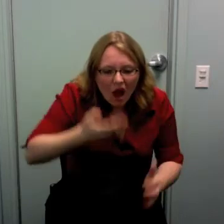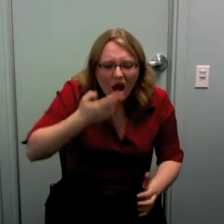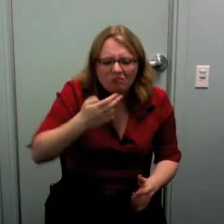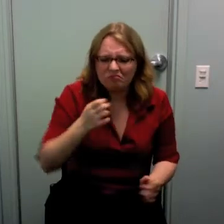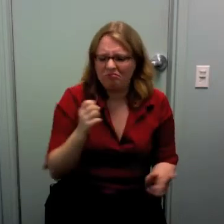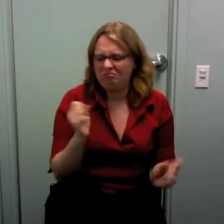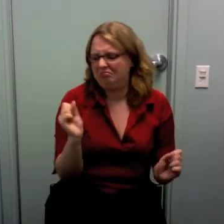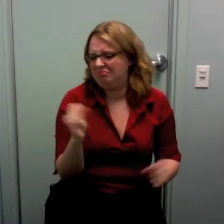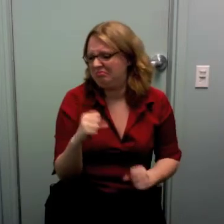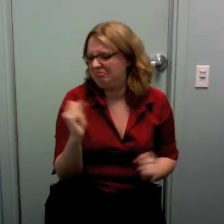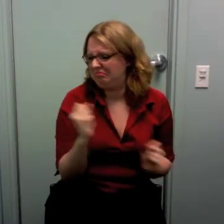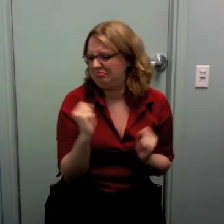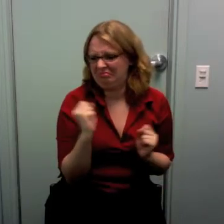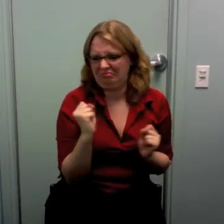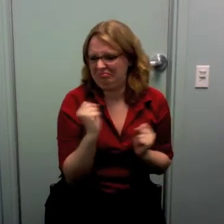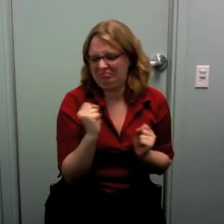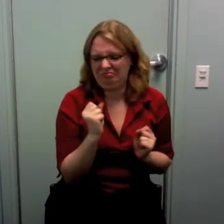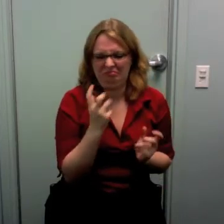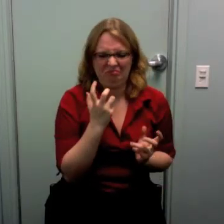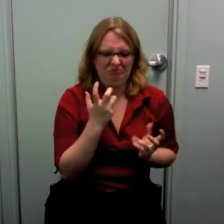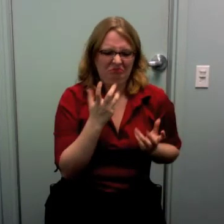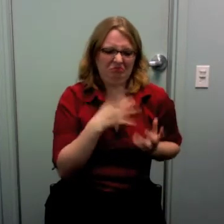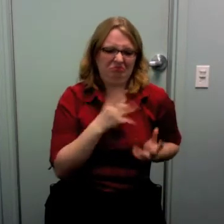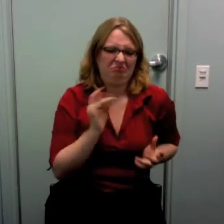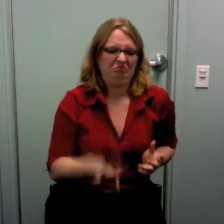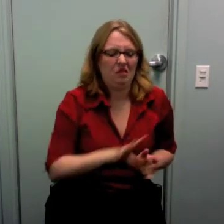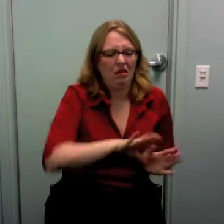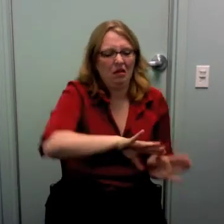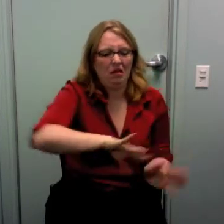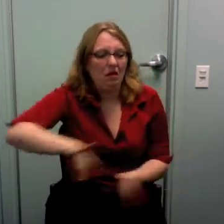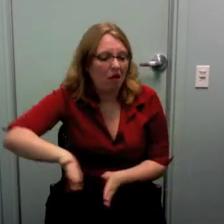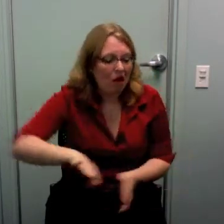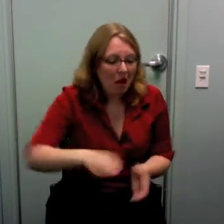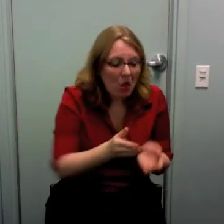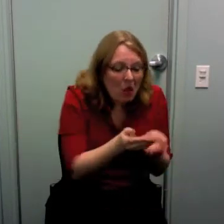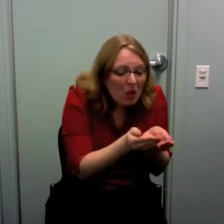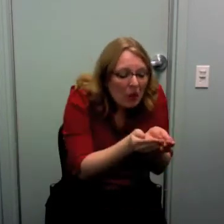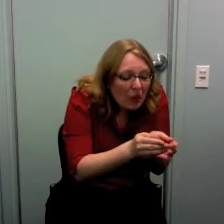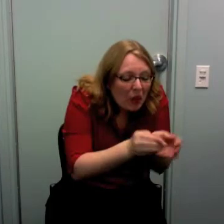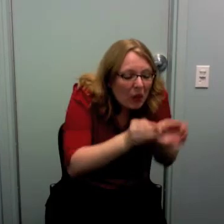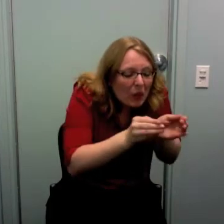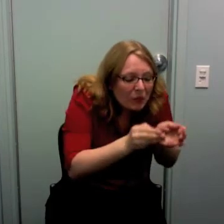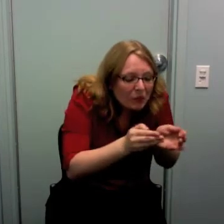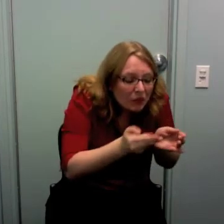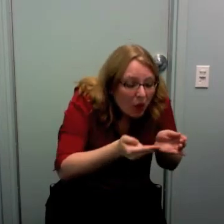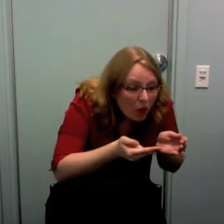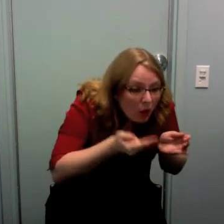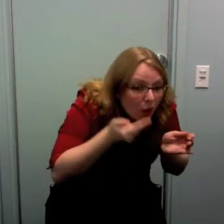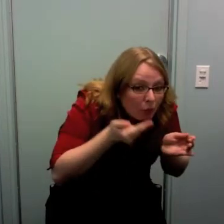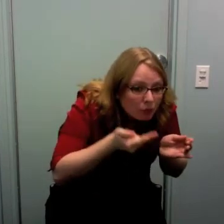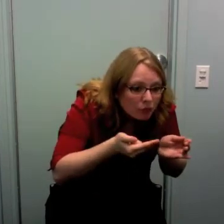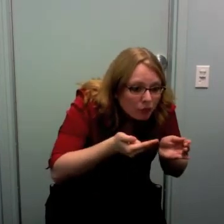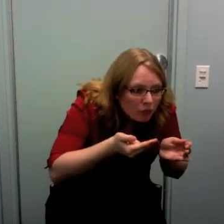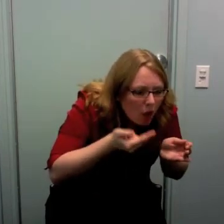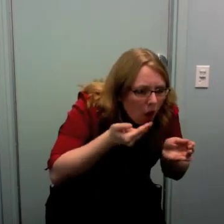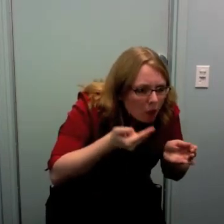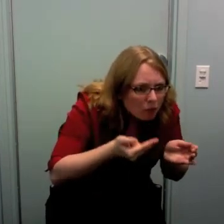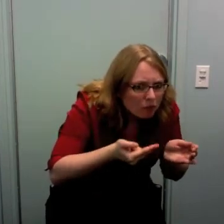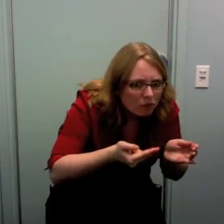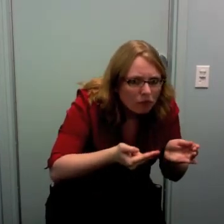her. And then she went to the porridge of the little small wee bear and tasted that. And that